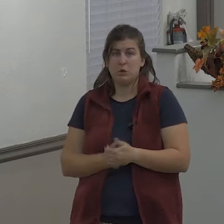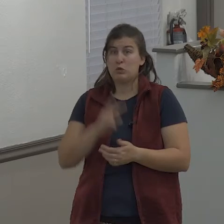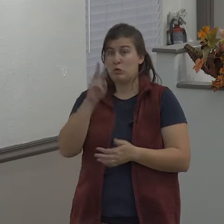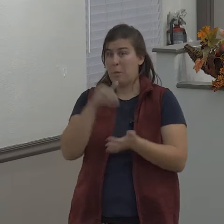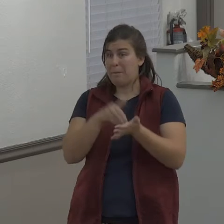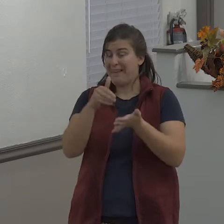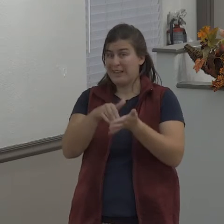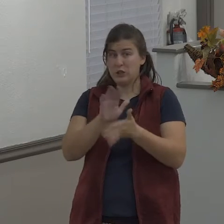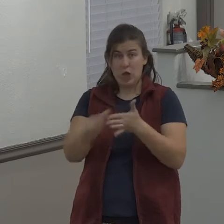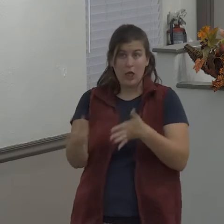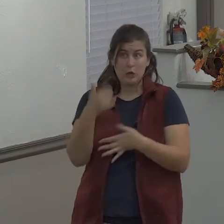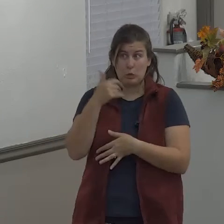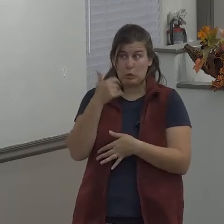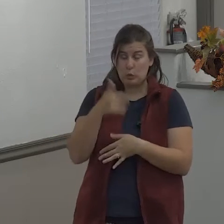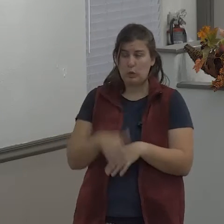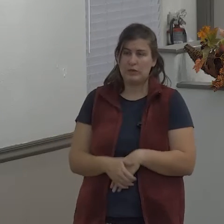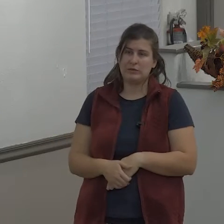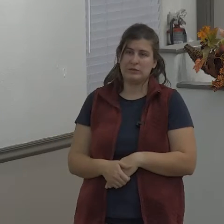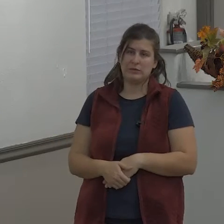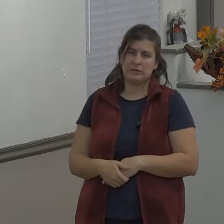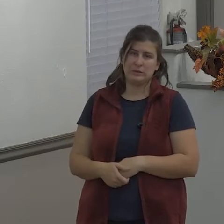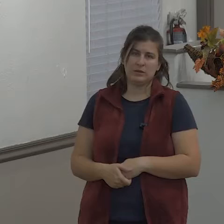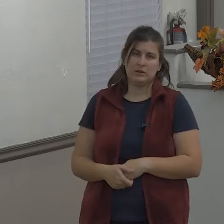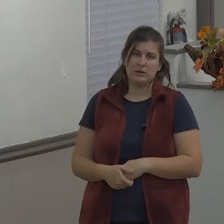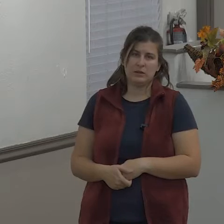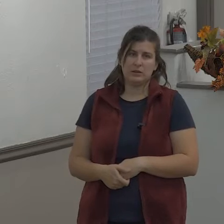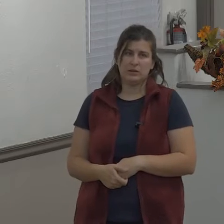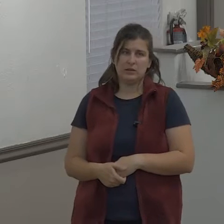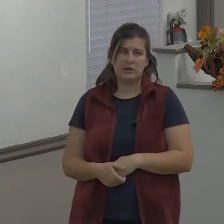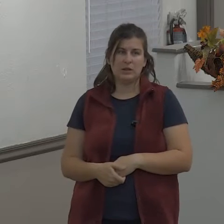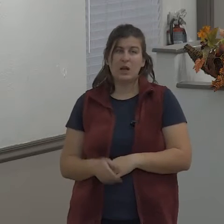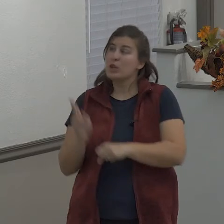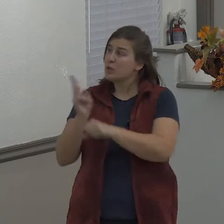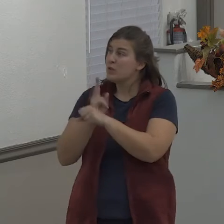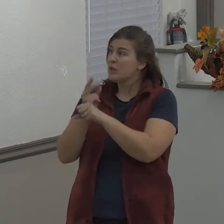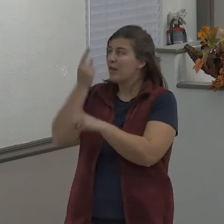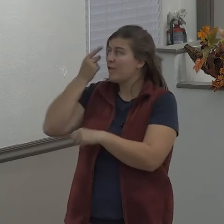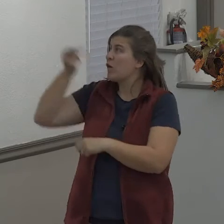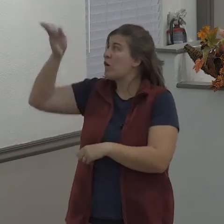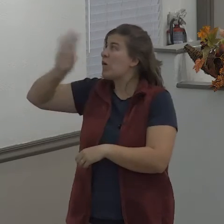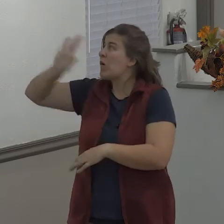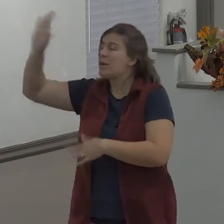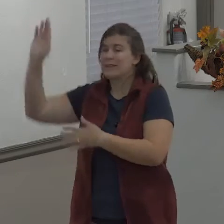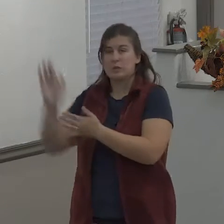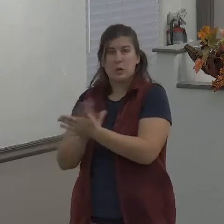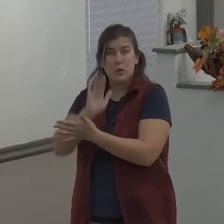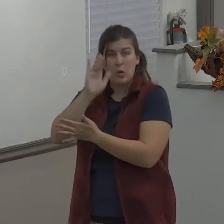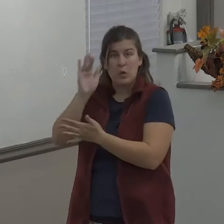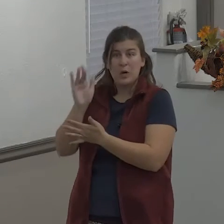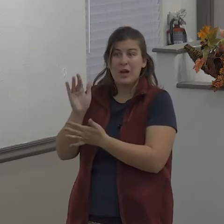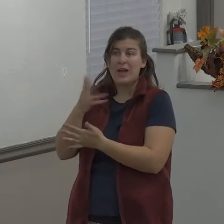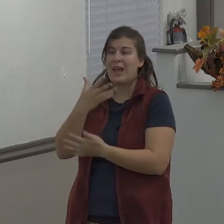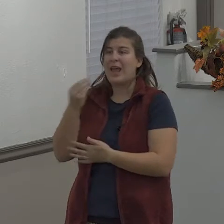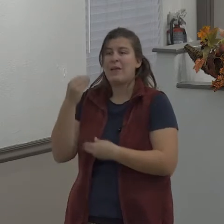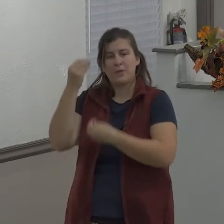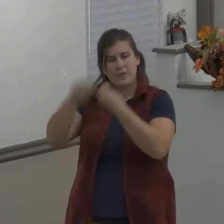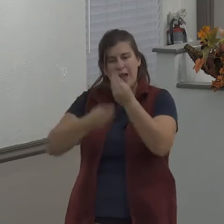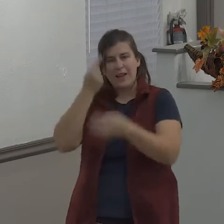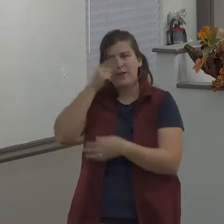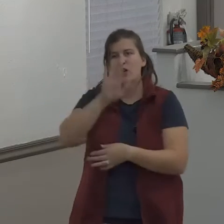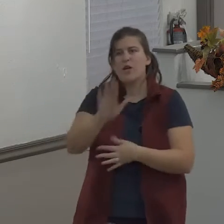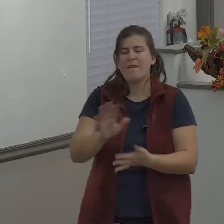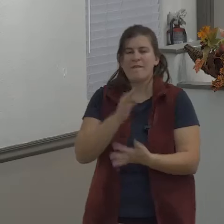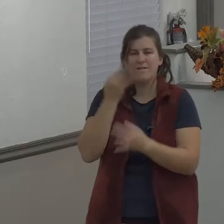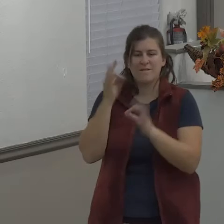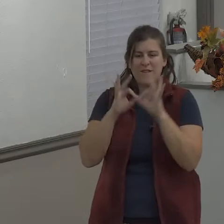Now, boy, $2 million, wow. I mean, used for the glory of God and used for the provision of your